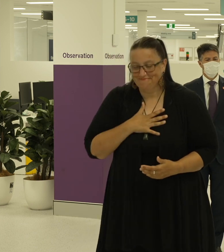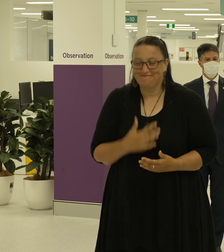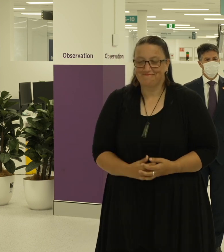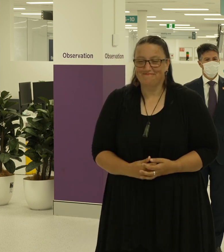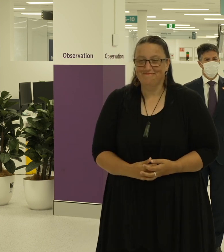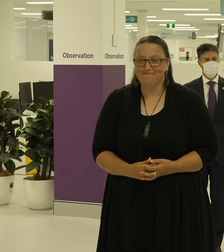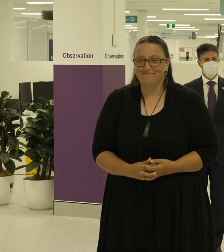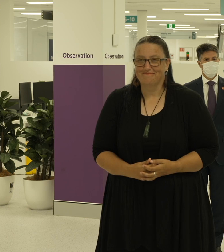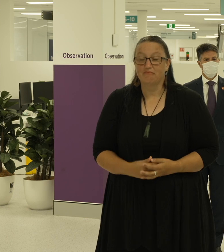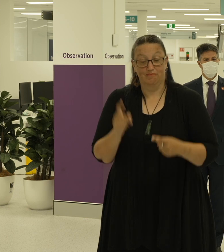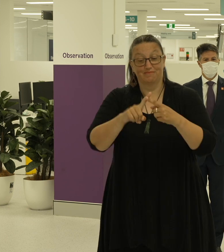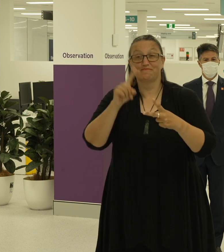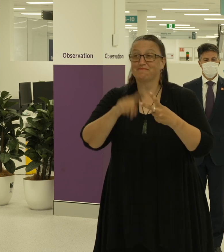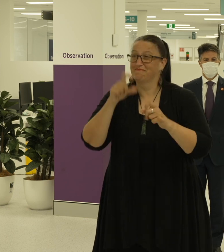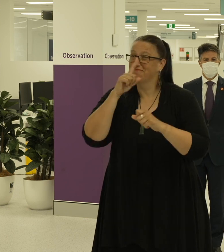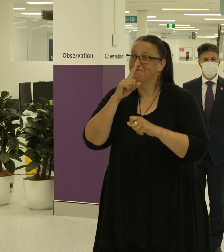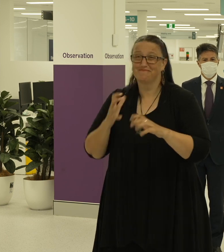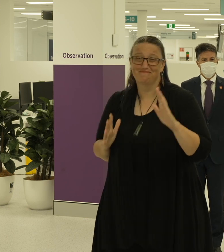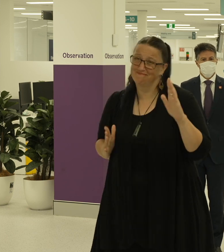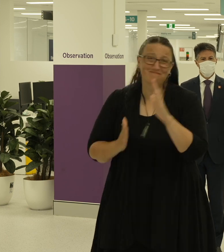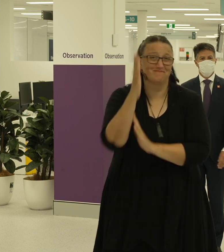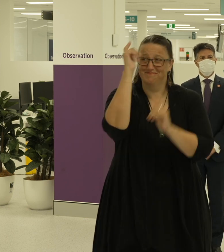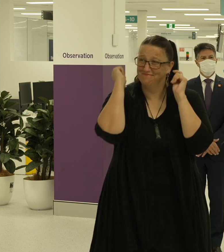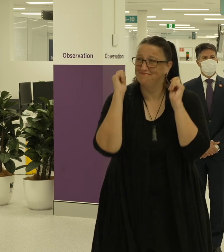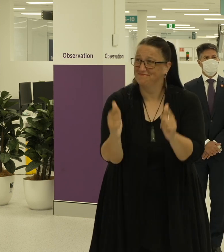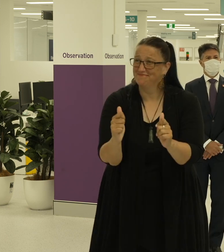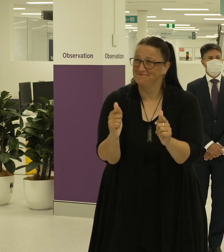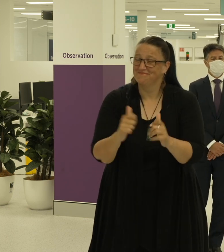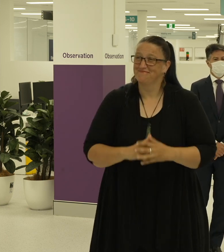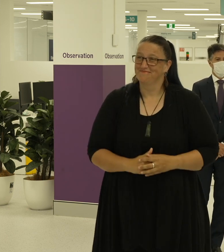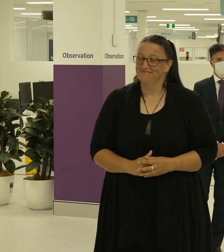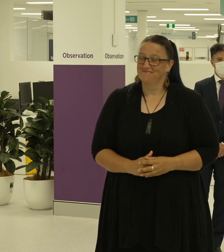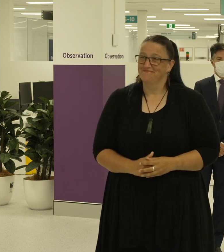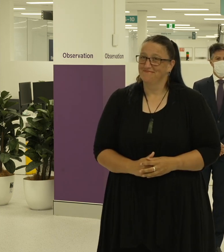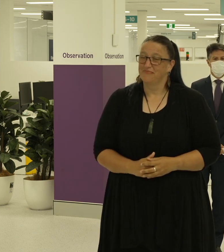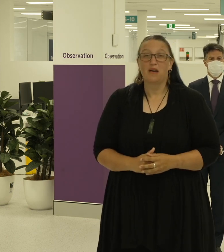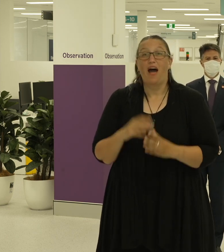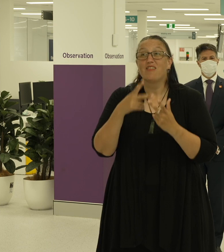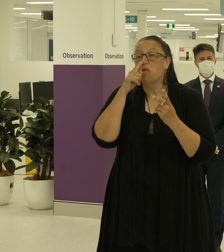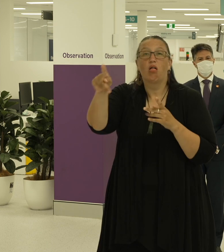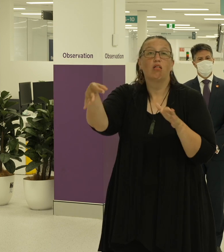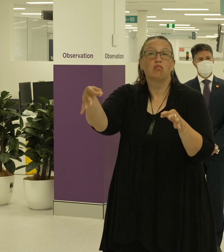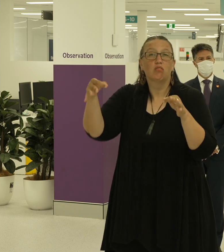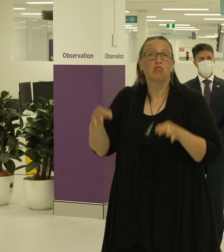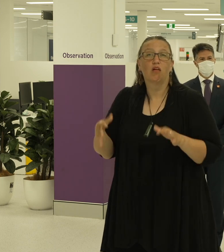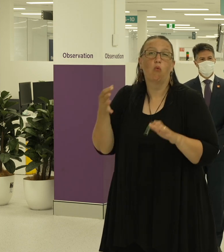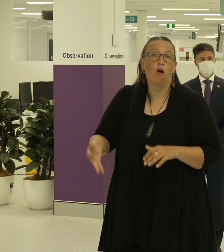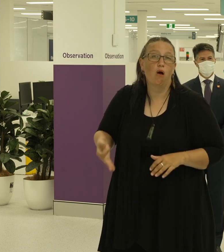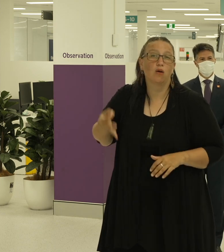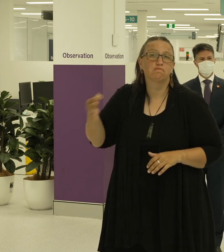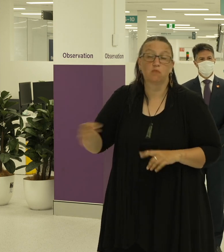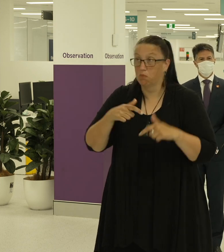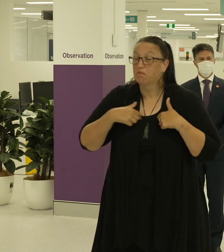get their first shots. So they were eligible a lot earlier. The net result, though, is we have far more people who are eligible. The